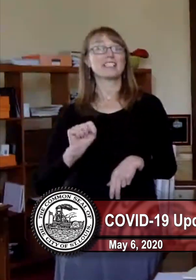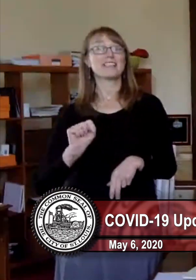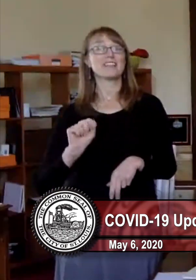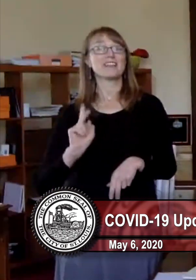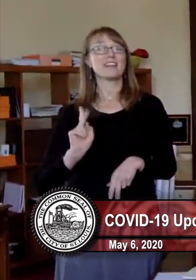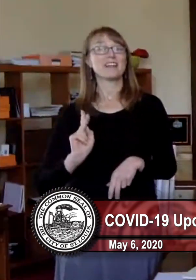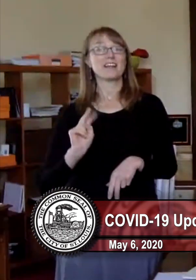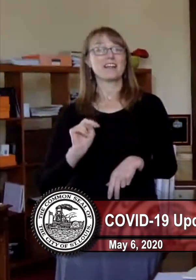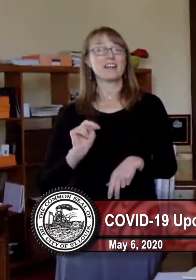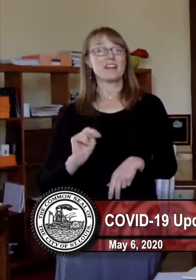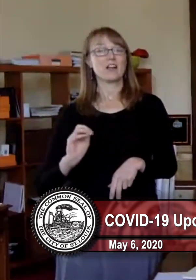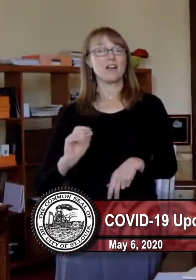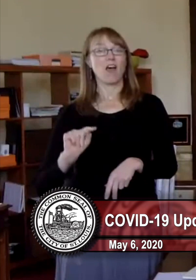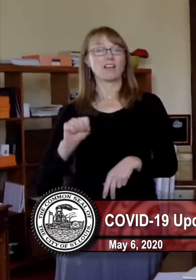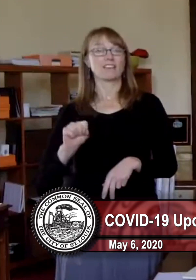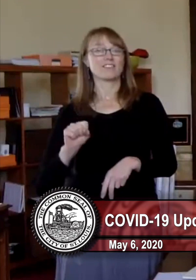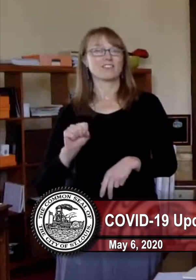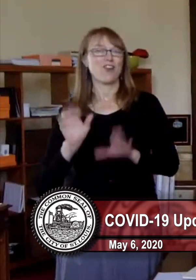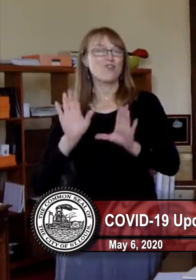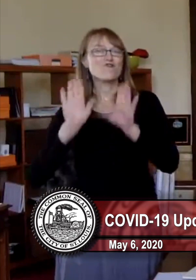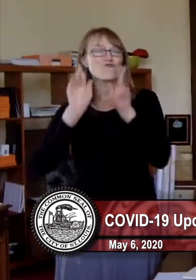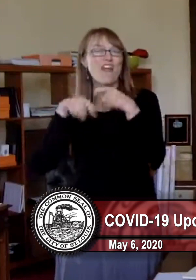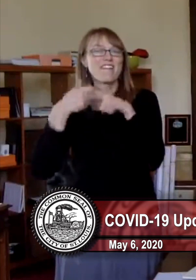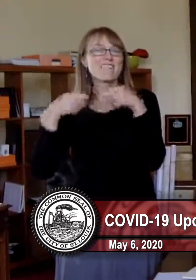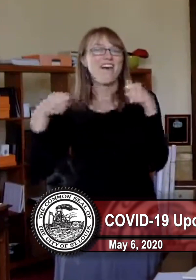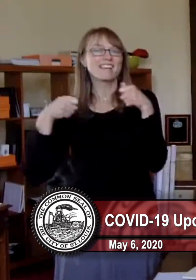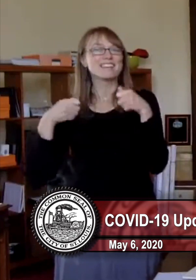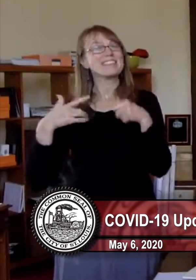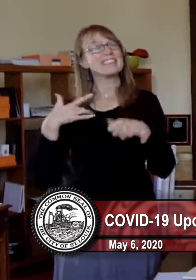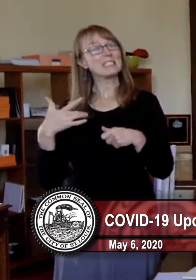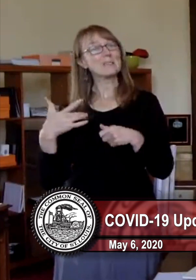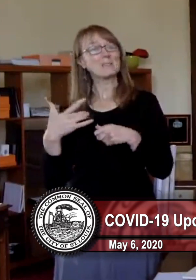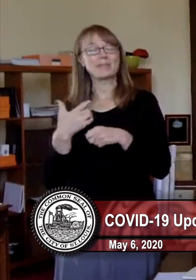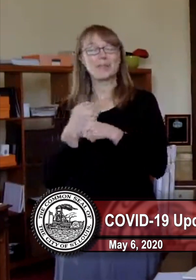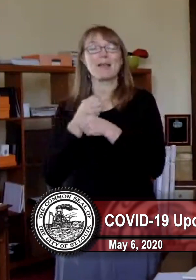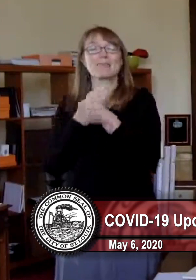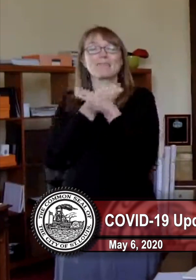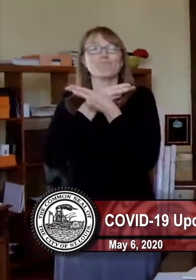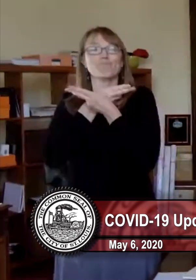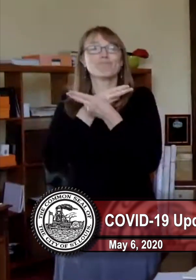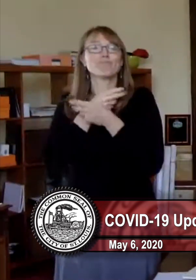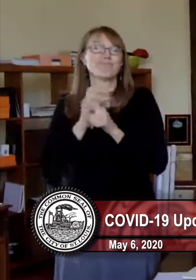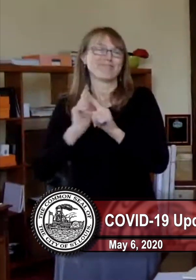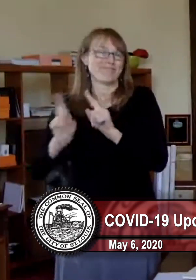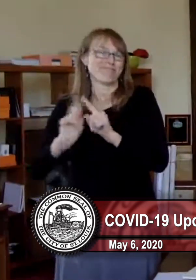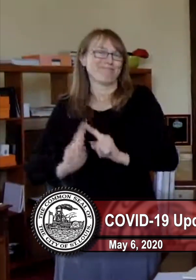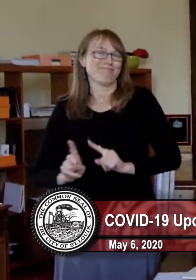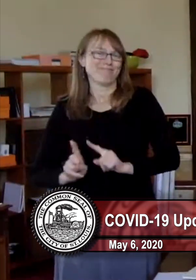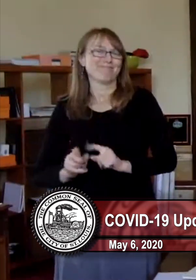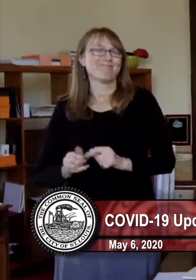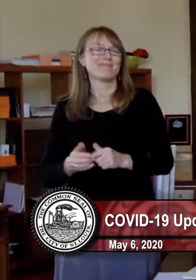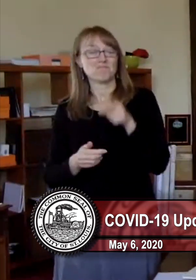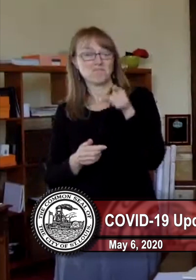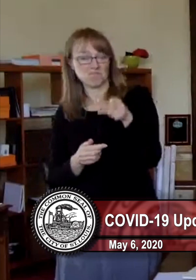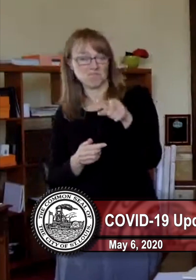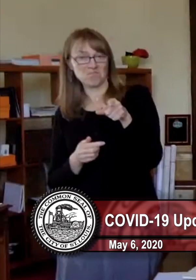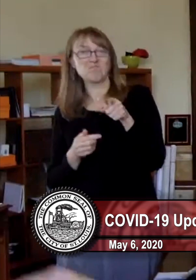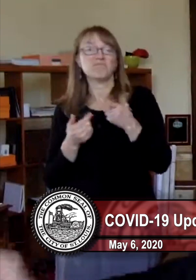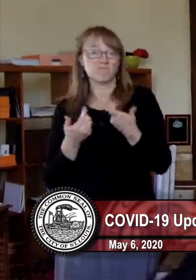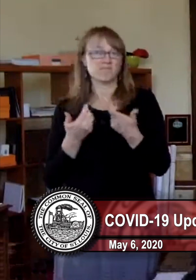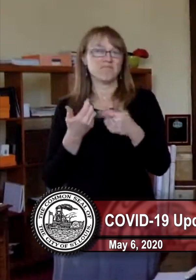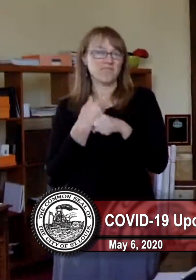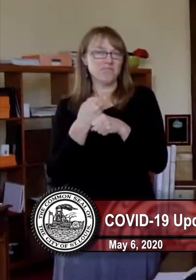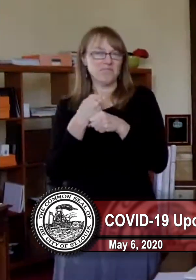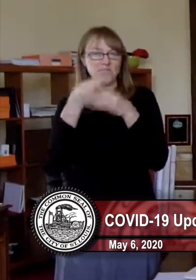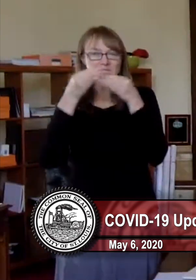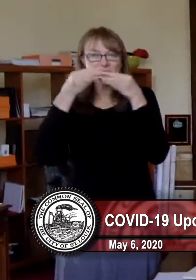and cummerbunds and that sort of thing. But now they're making masks. So it doesn't have to be a fancy mask like this.